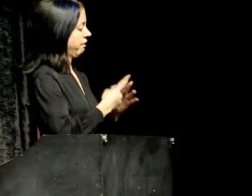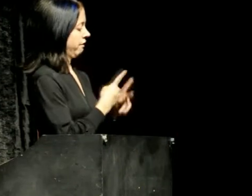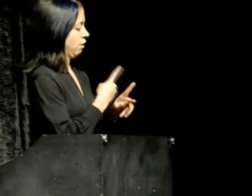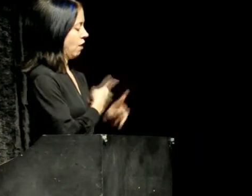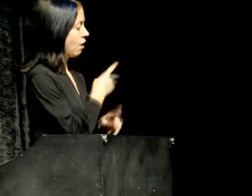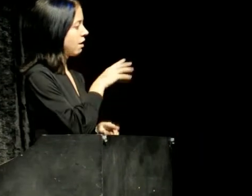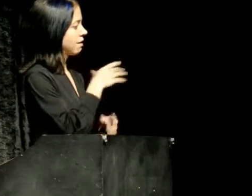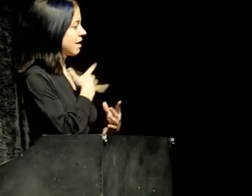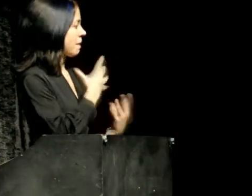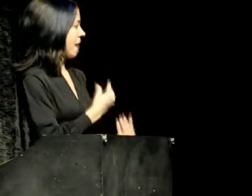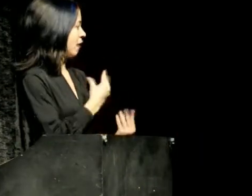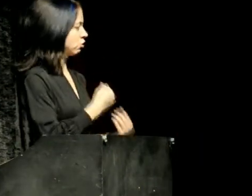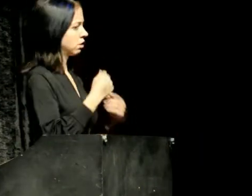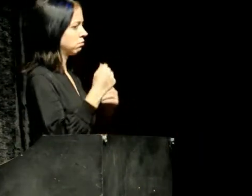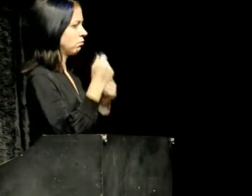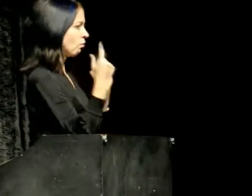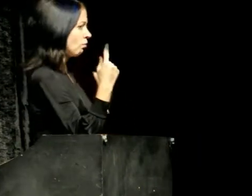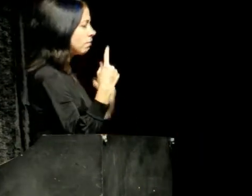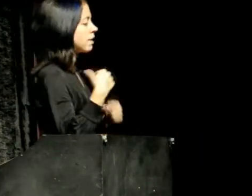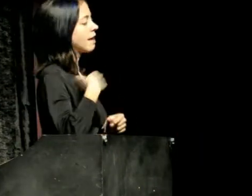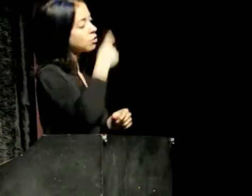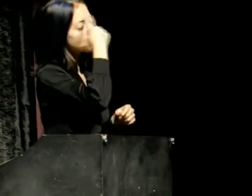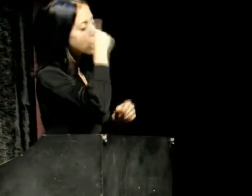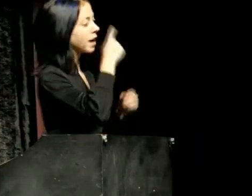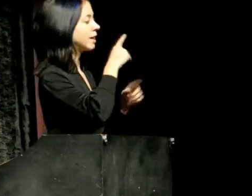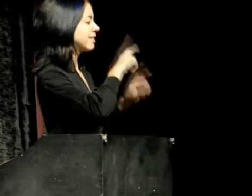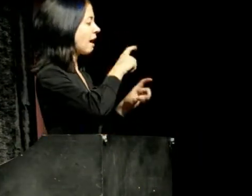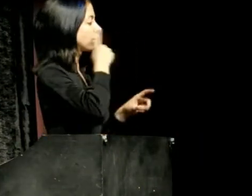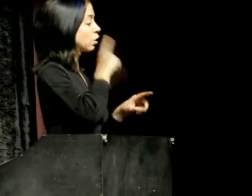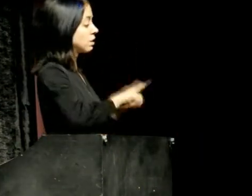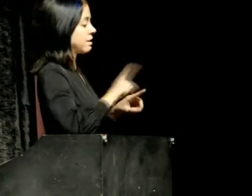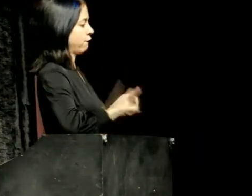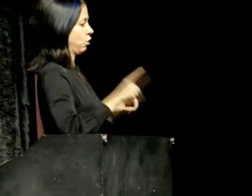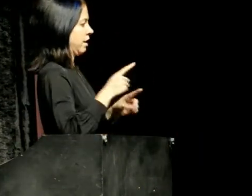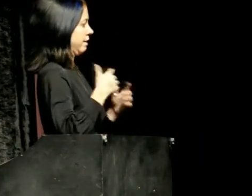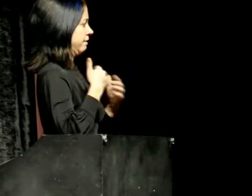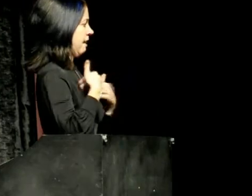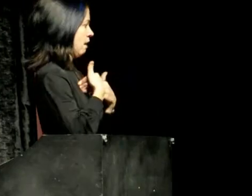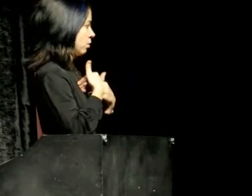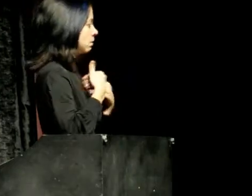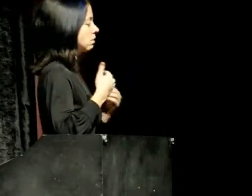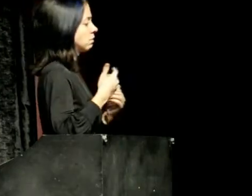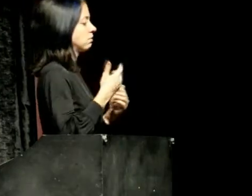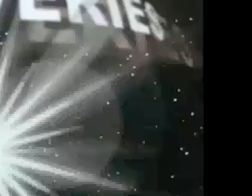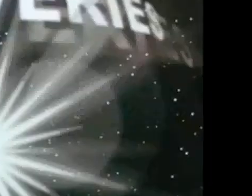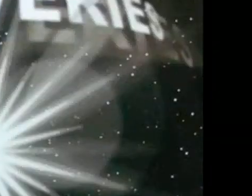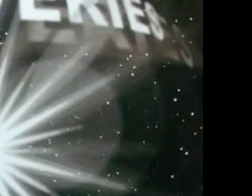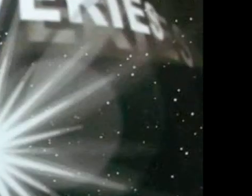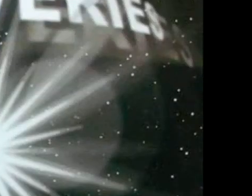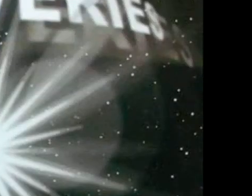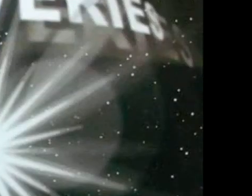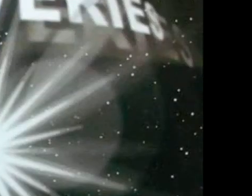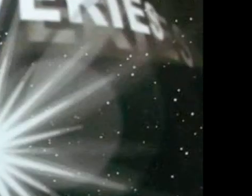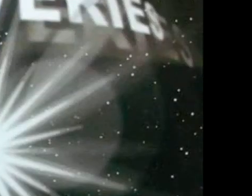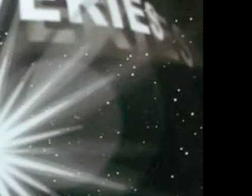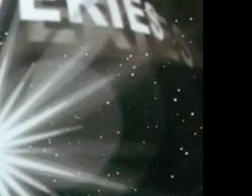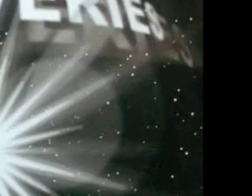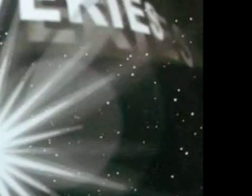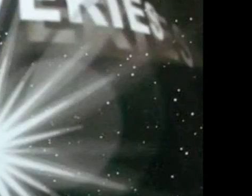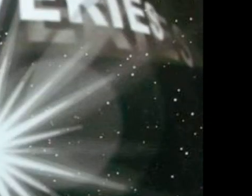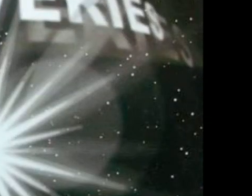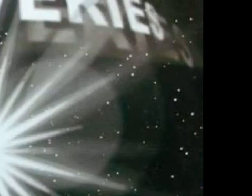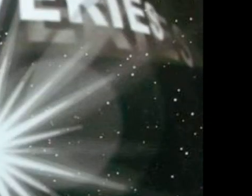they do brain scans on all of these different beings, primarily primates, human beings, and